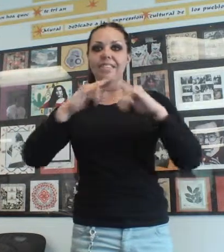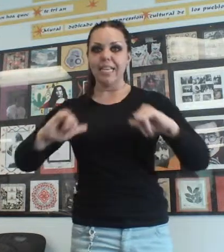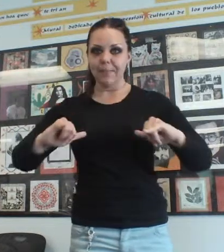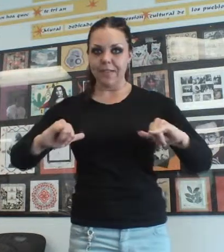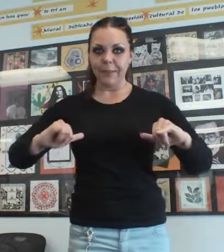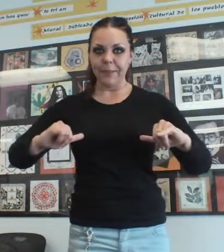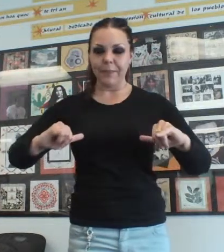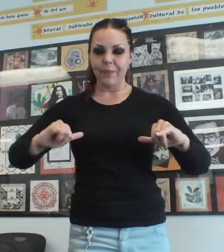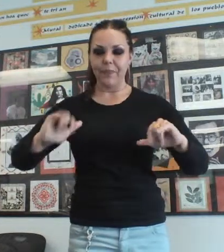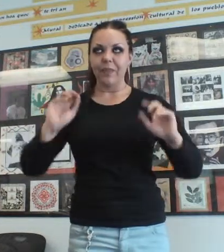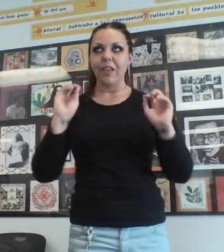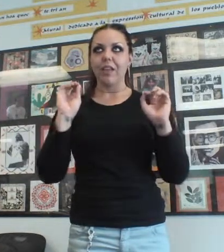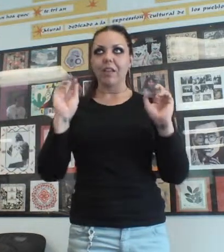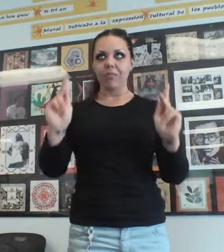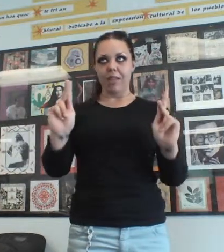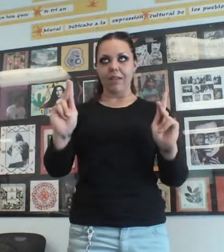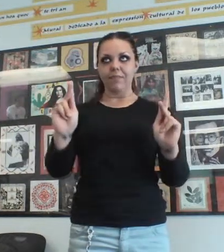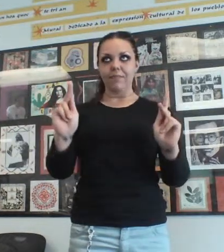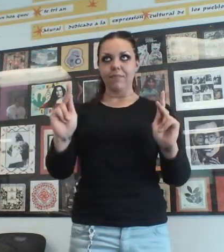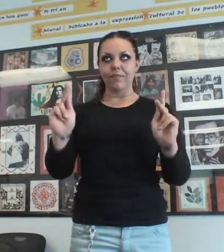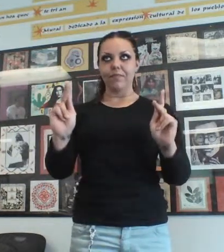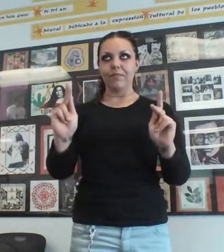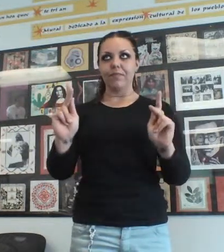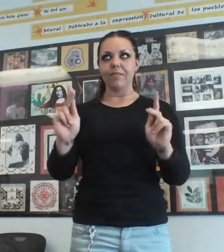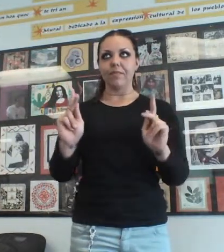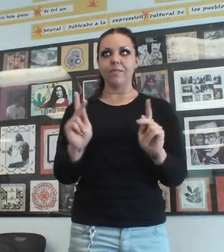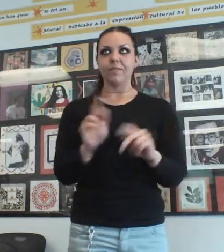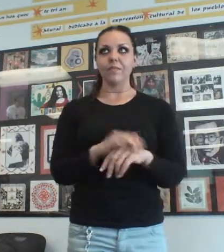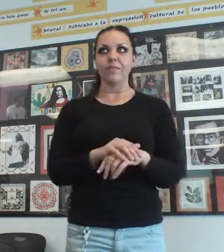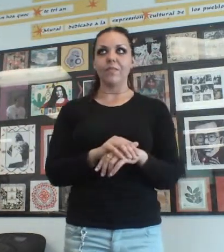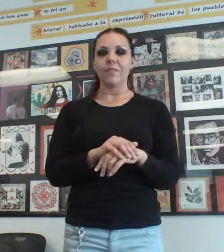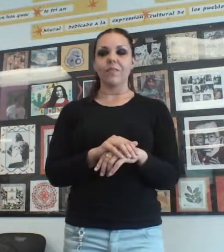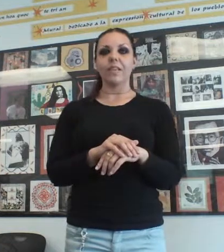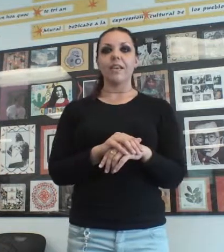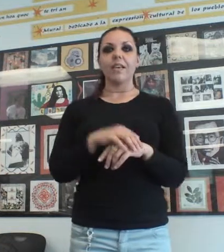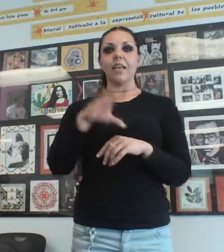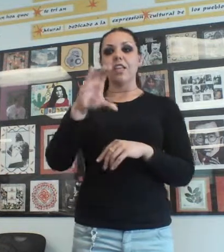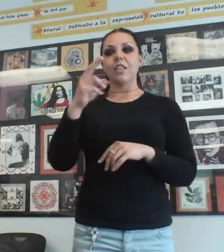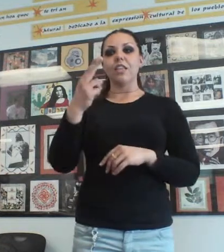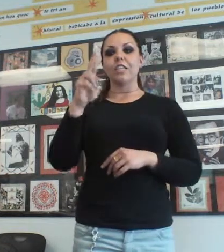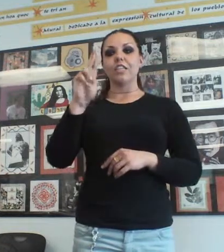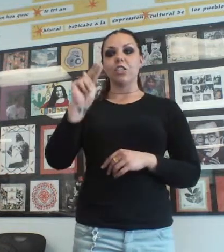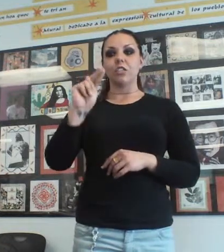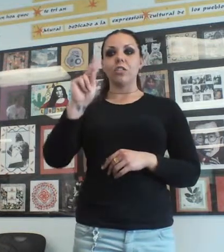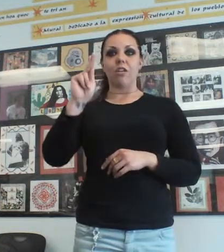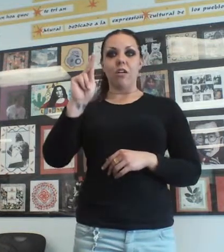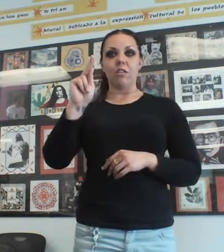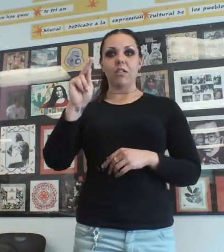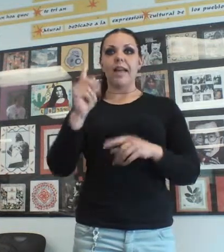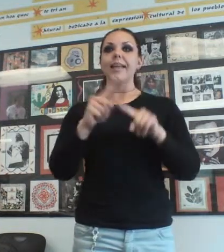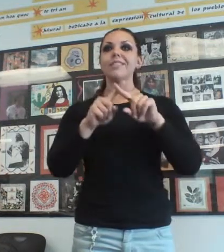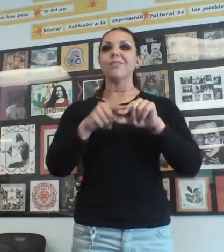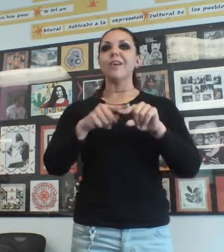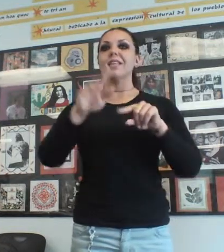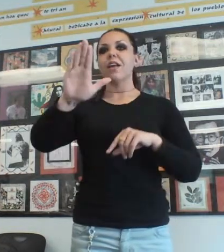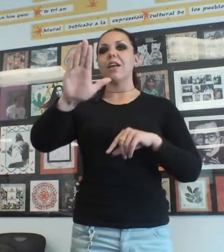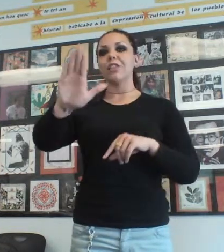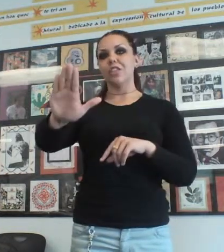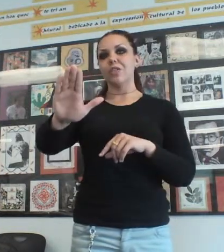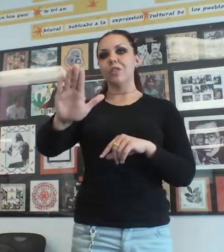Alright, so the size of the chunk depends on your background knowledge. If you're interpreting for something that you know about, police, arrest, the